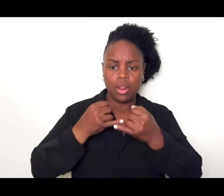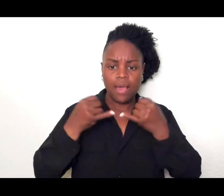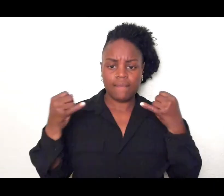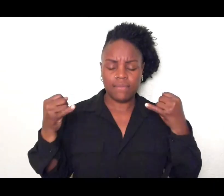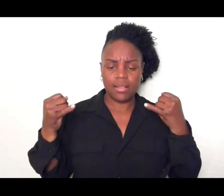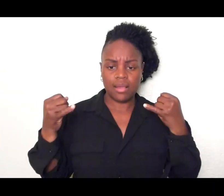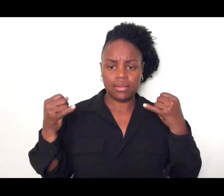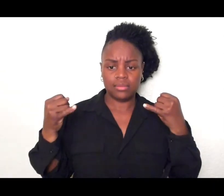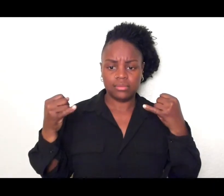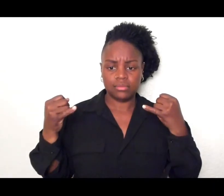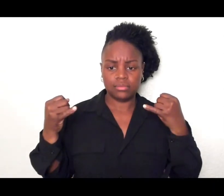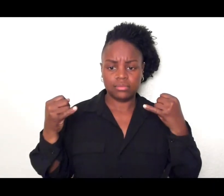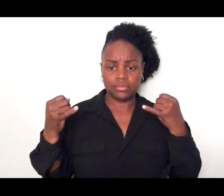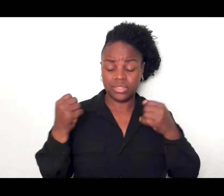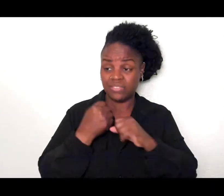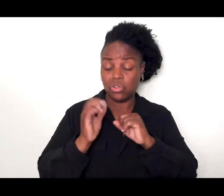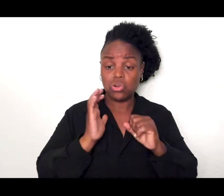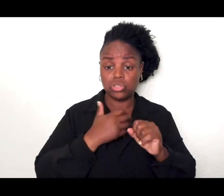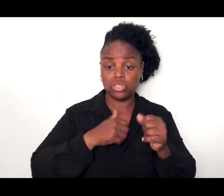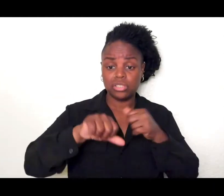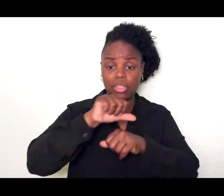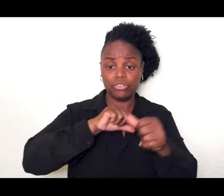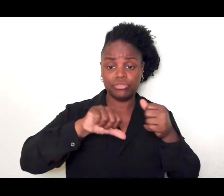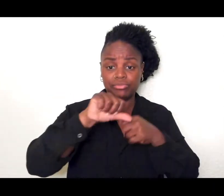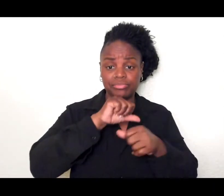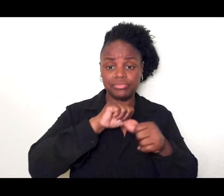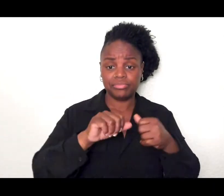and crumble